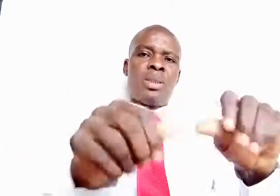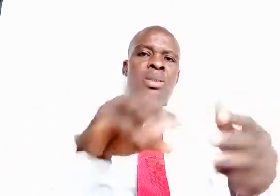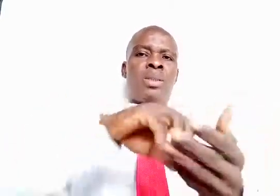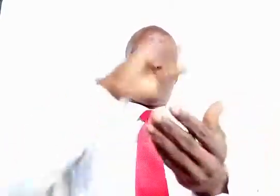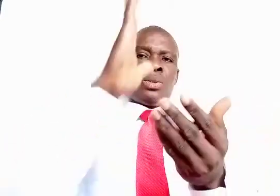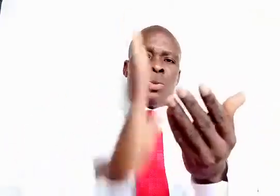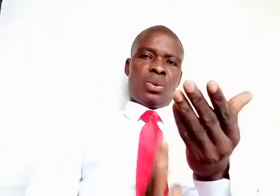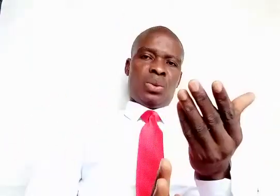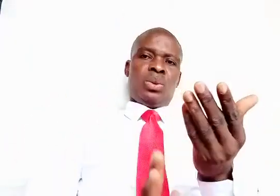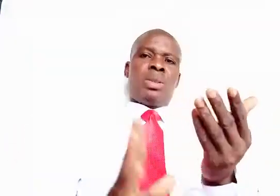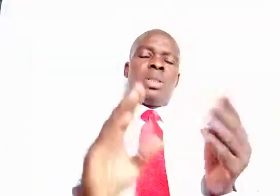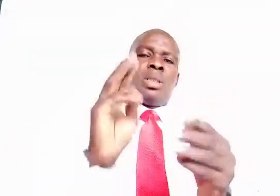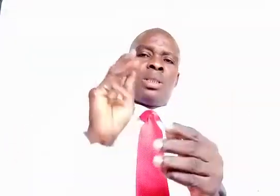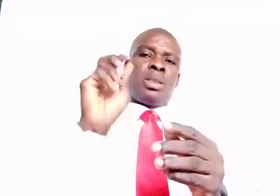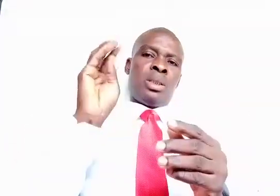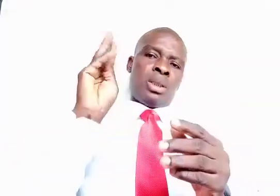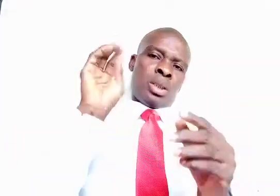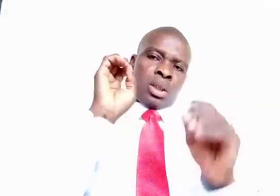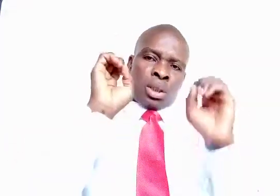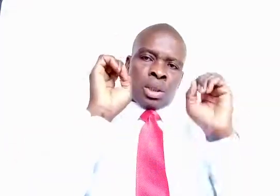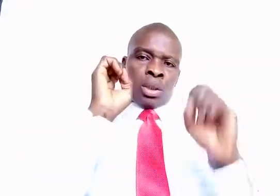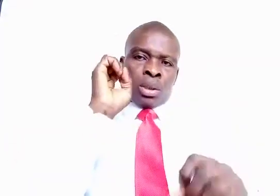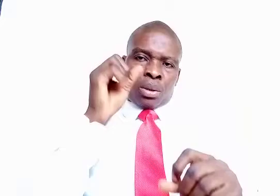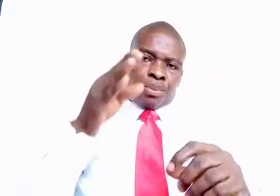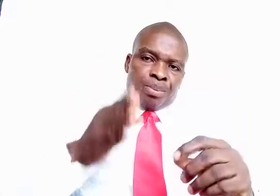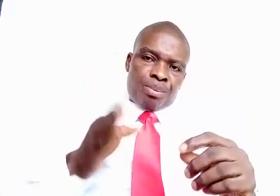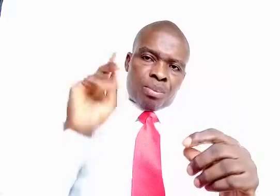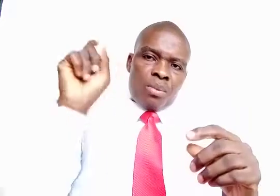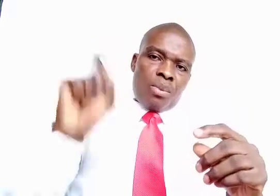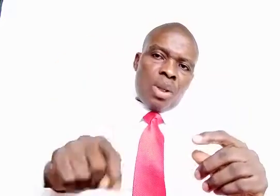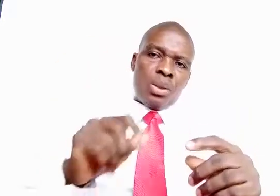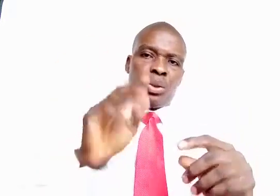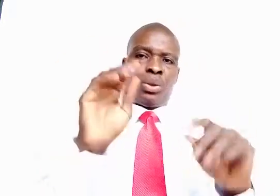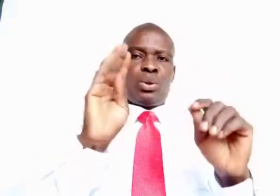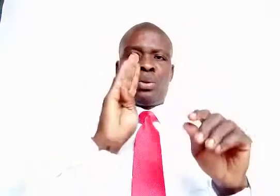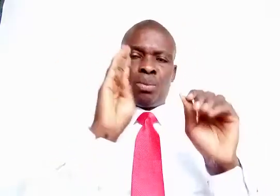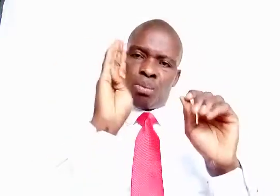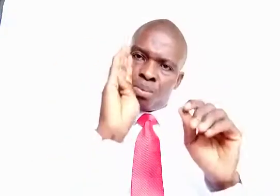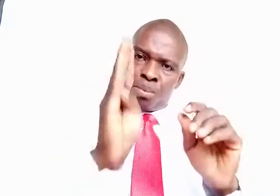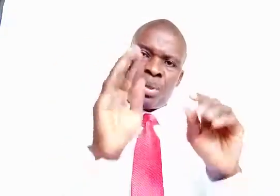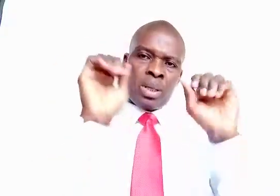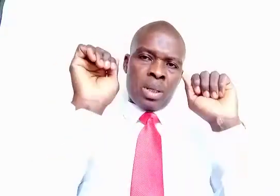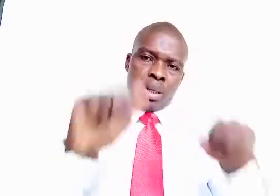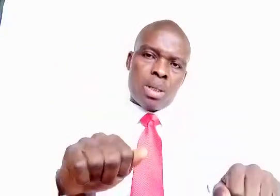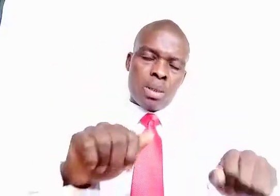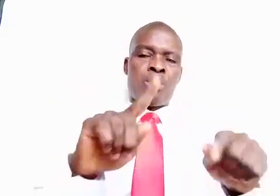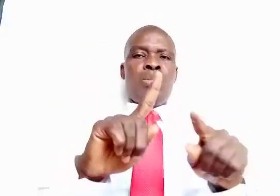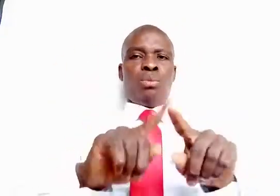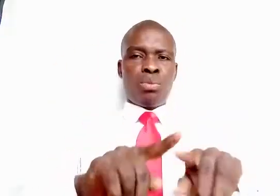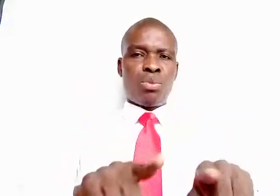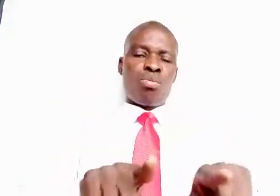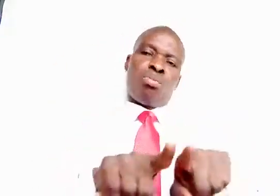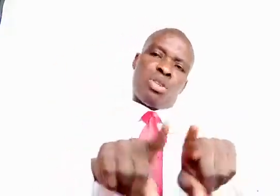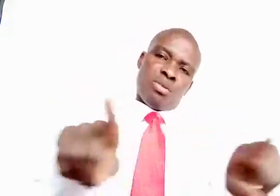things as plants and animals. 2. Give 5 examples each of plants and animals.